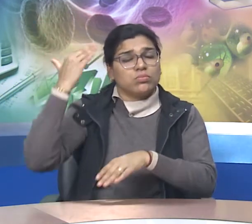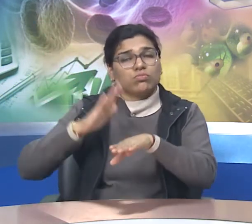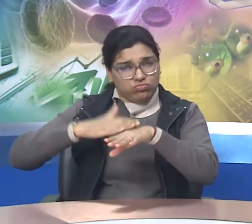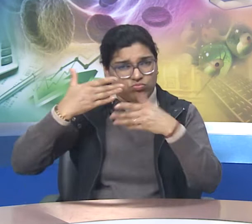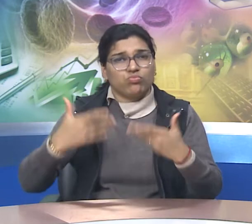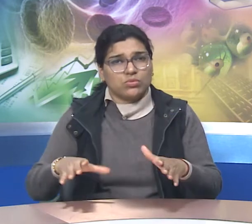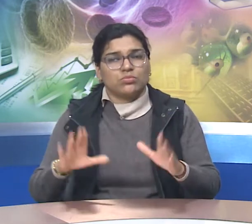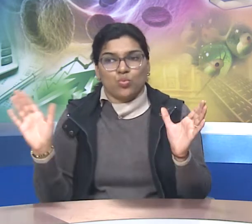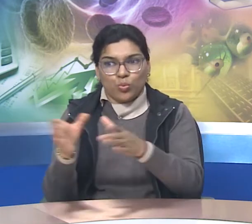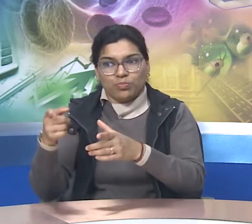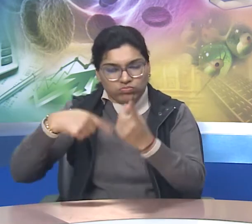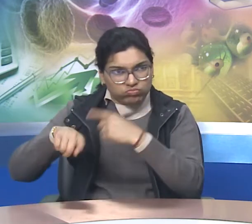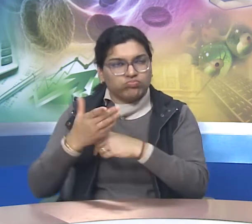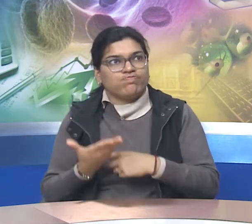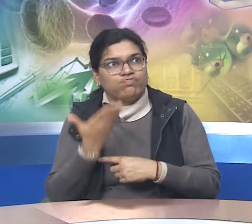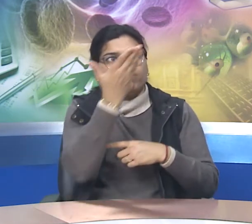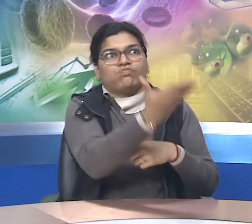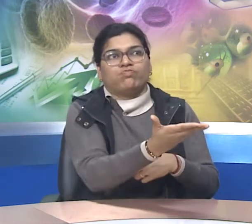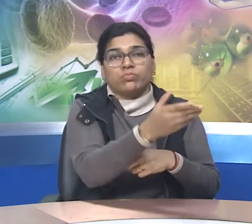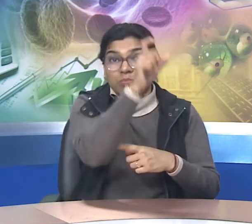trouble with authorities.